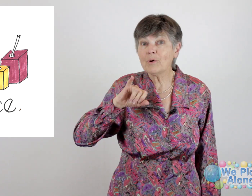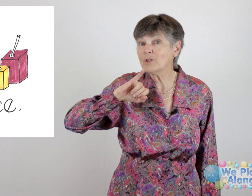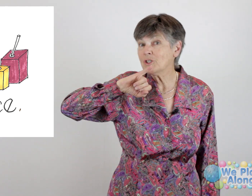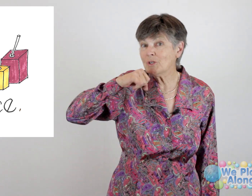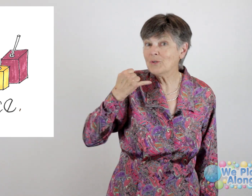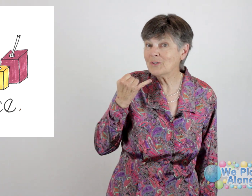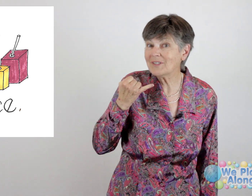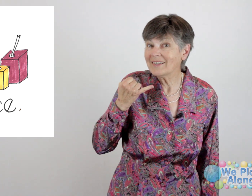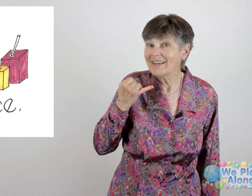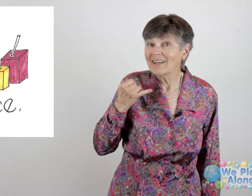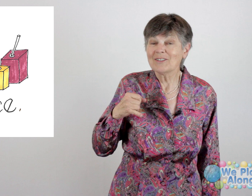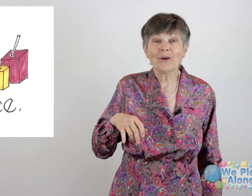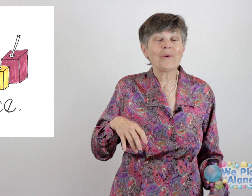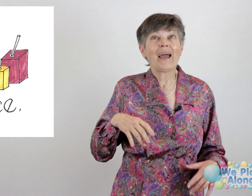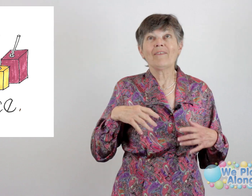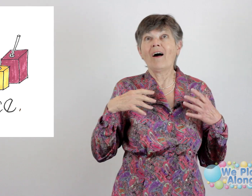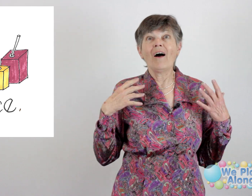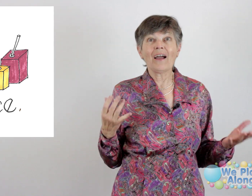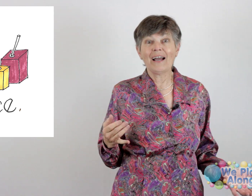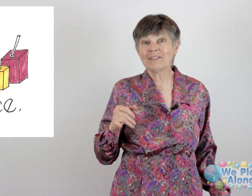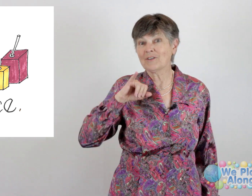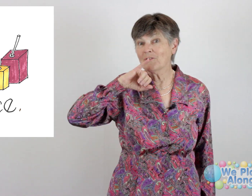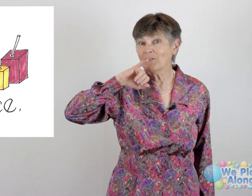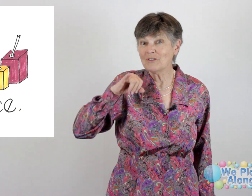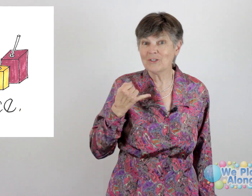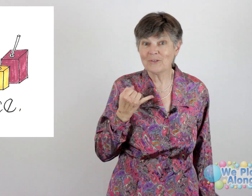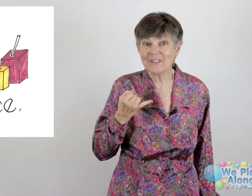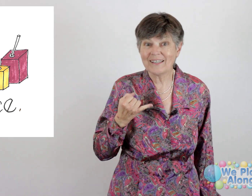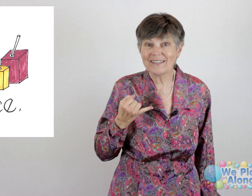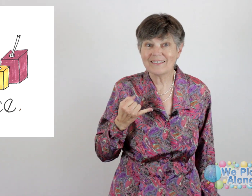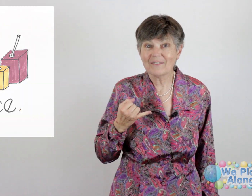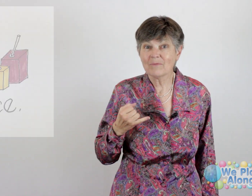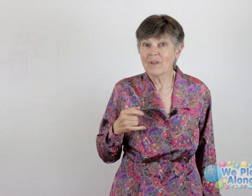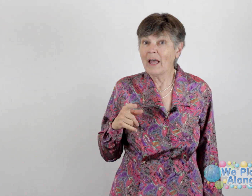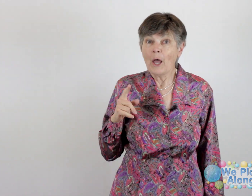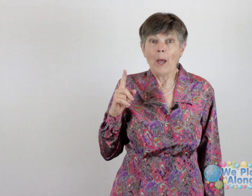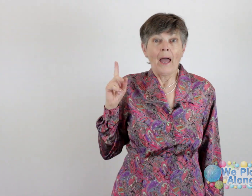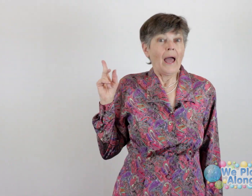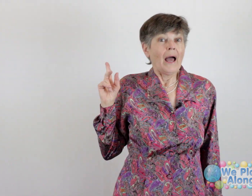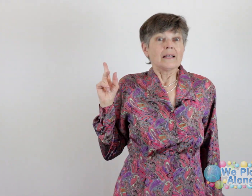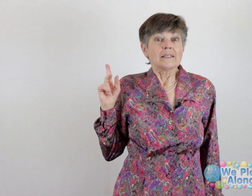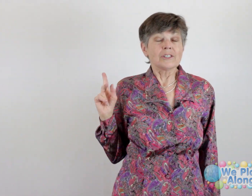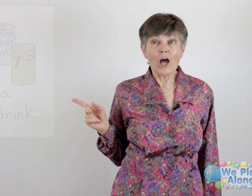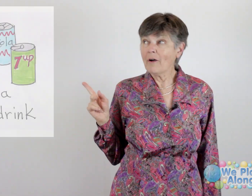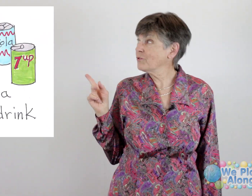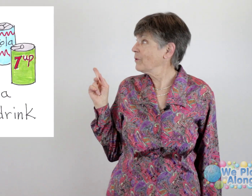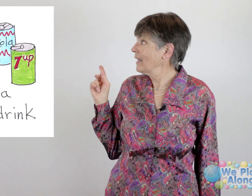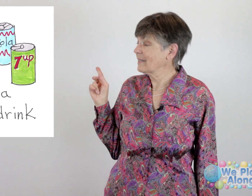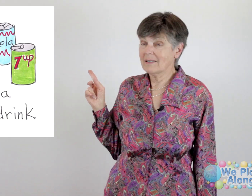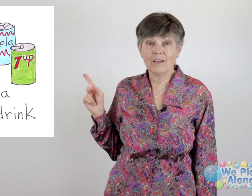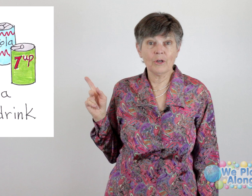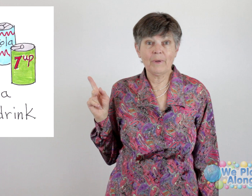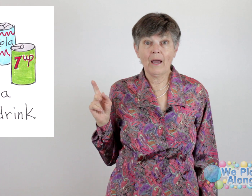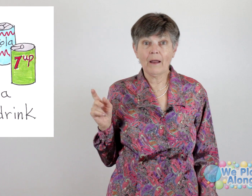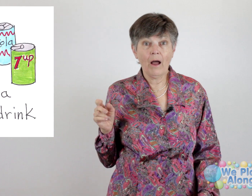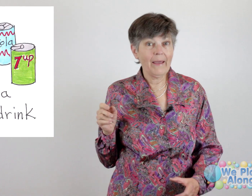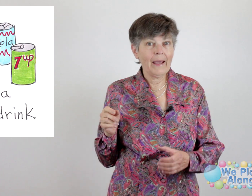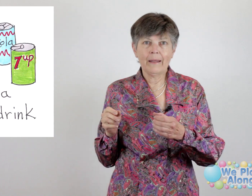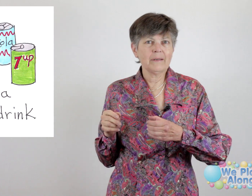apple juice. So we have all kinds of juices. Soft drinks could be any